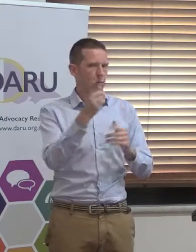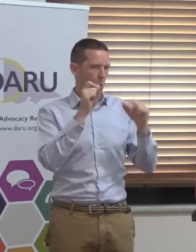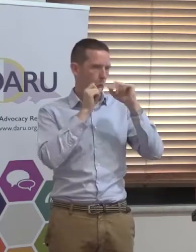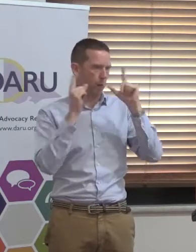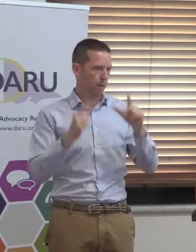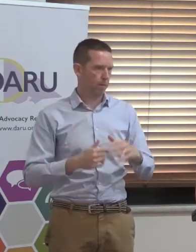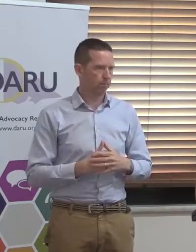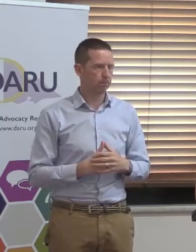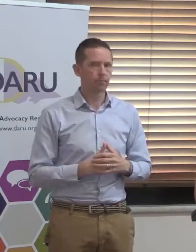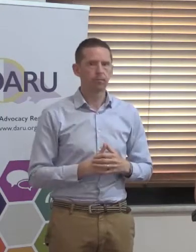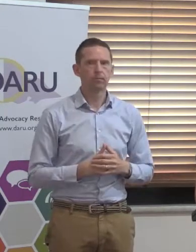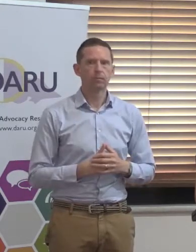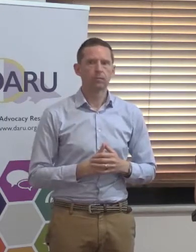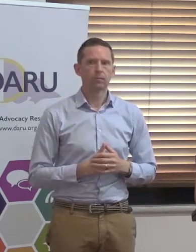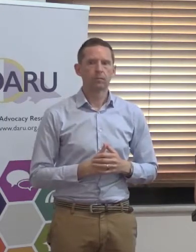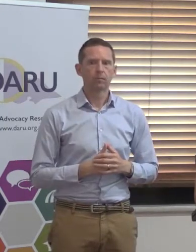of.